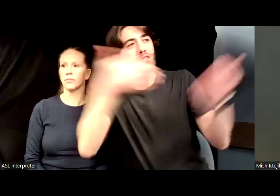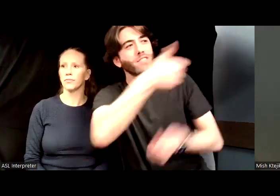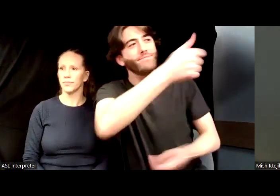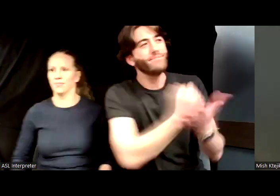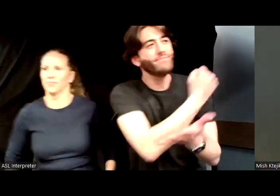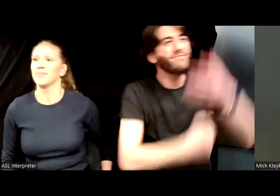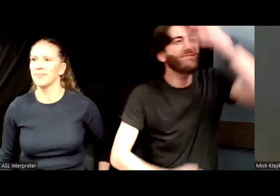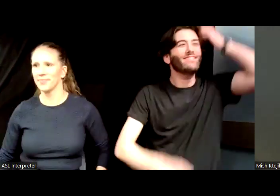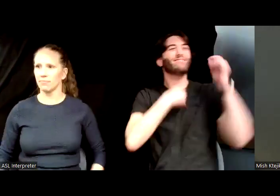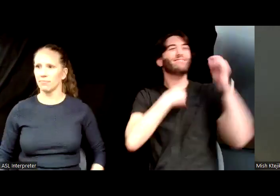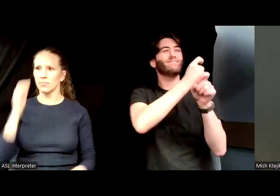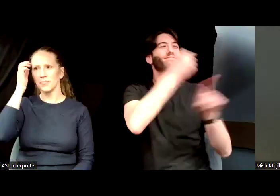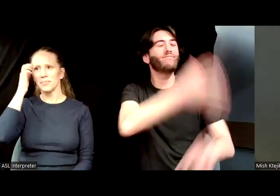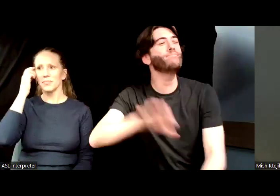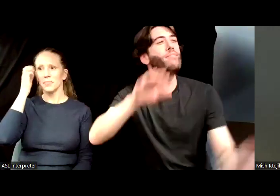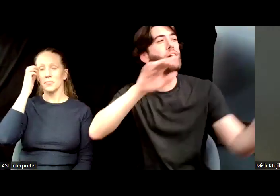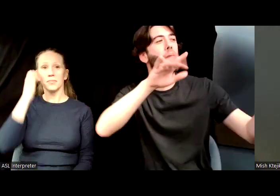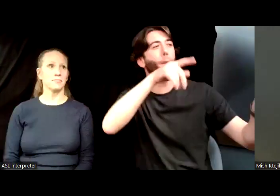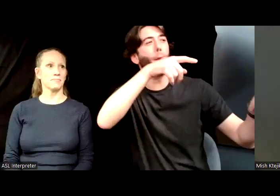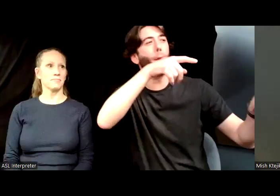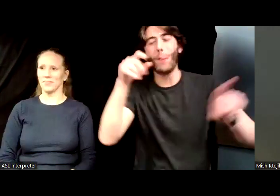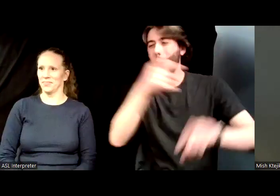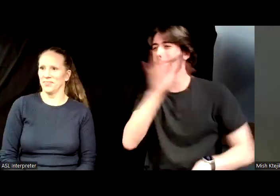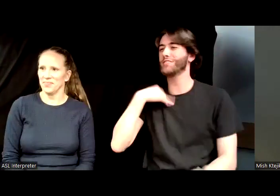Hi, this is Jack. Eric, you forgot to introduce yourself.